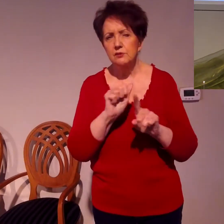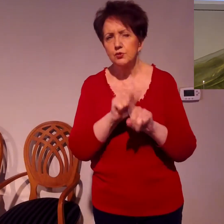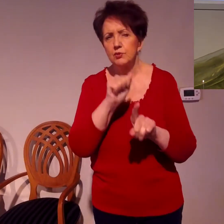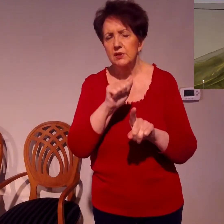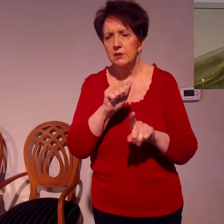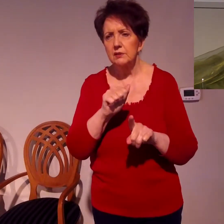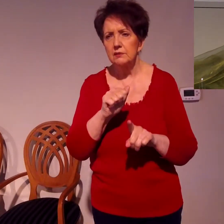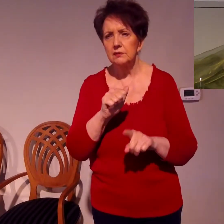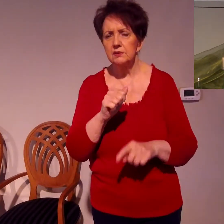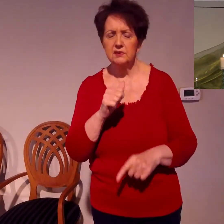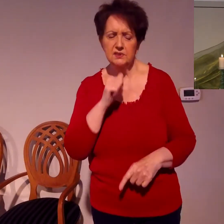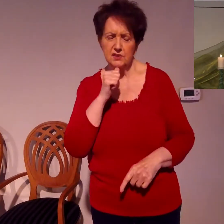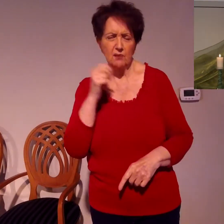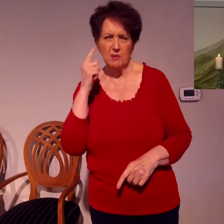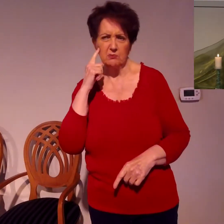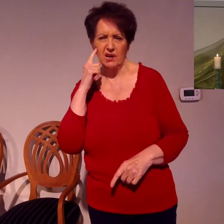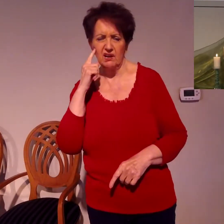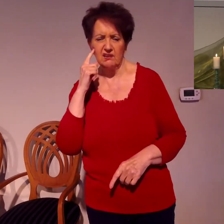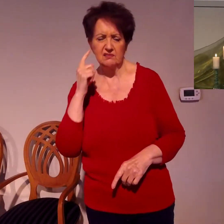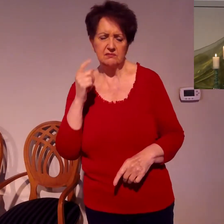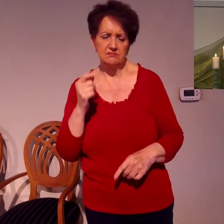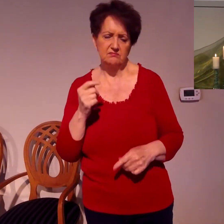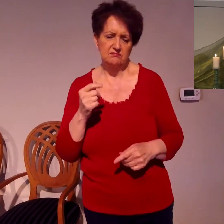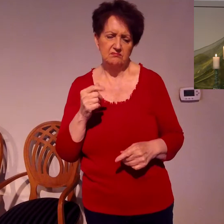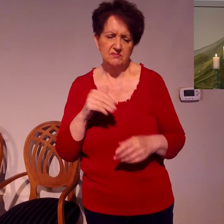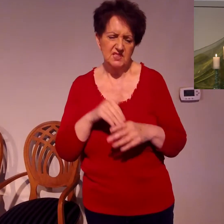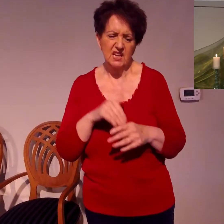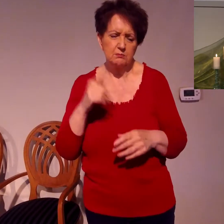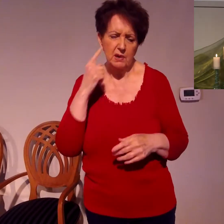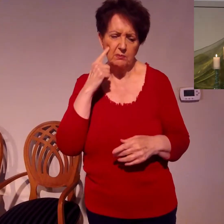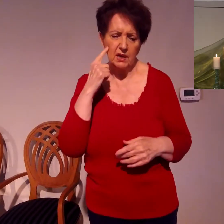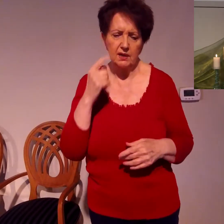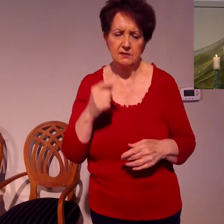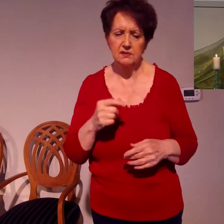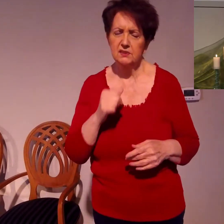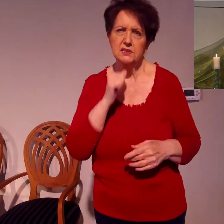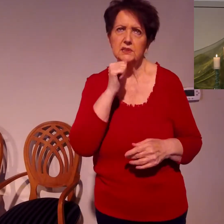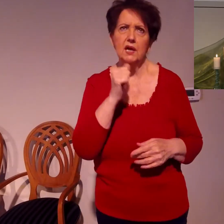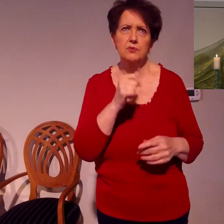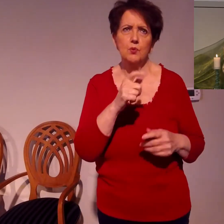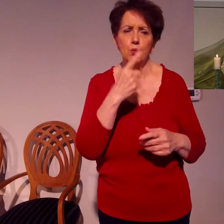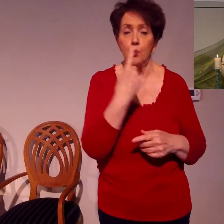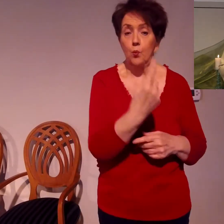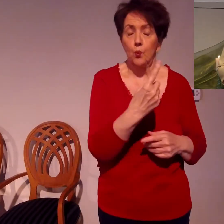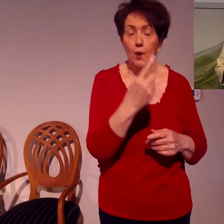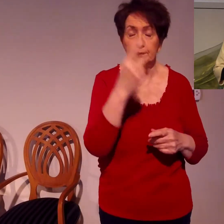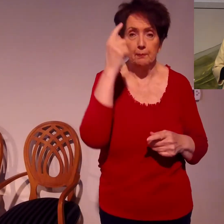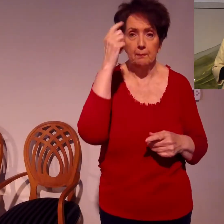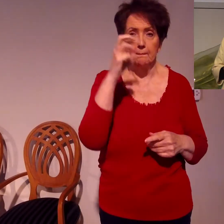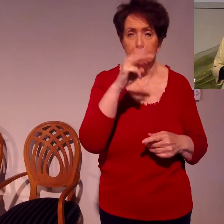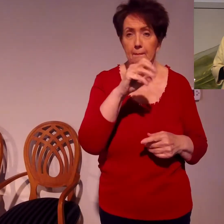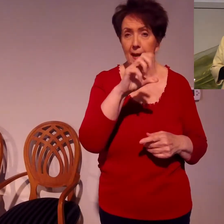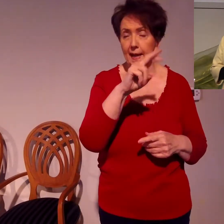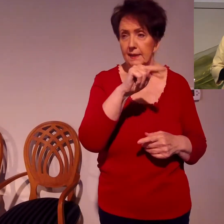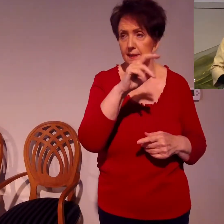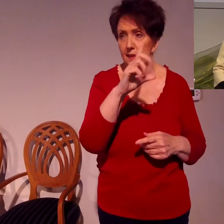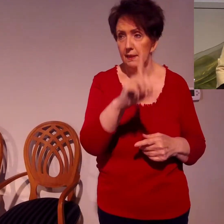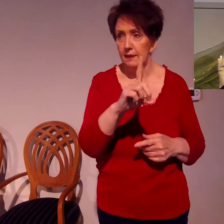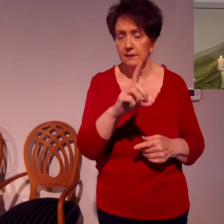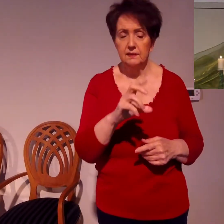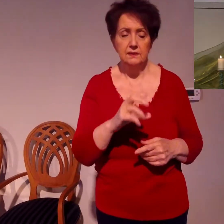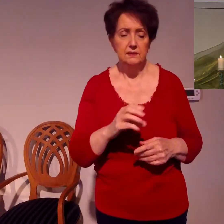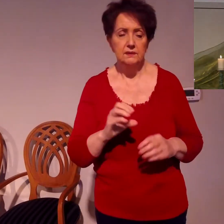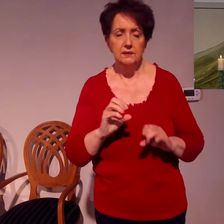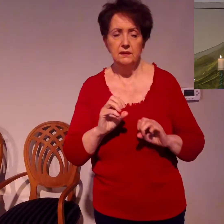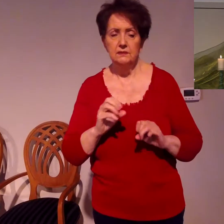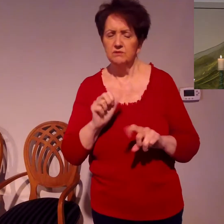it's my mind. Maybe it is. It's a little M mind. Certainly not the one mind, the big M mind, that attempts to trick me. Because there's no truth to